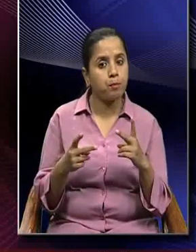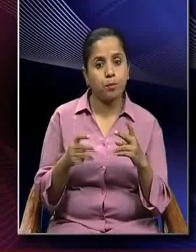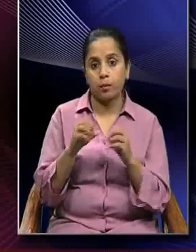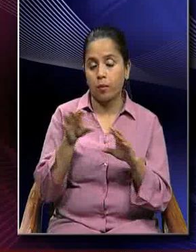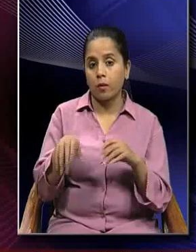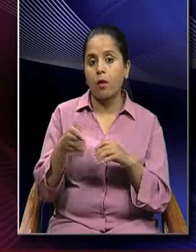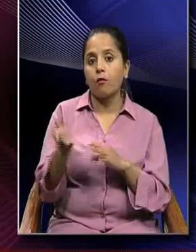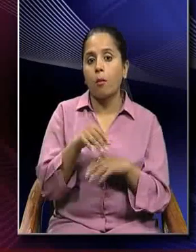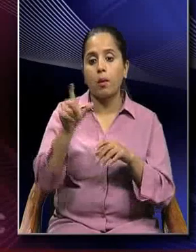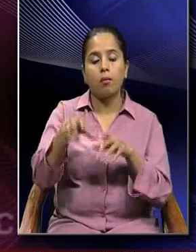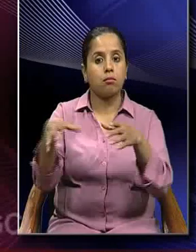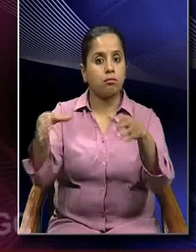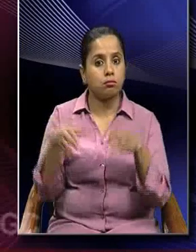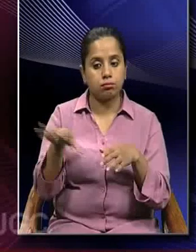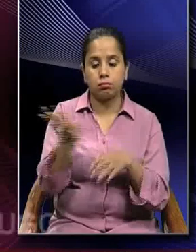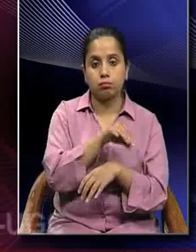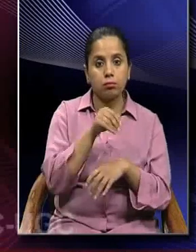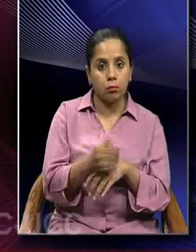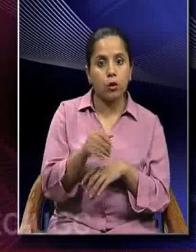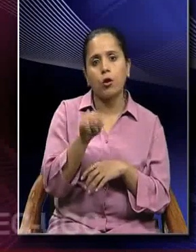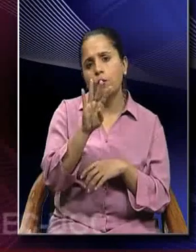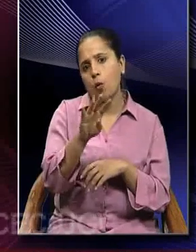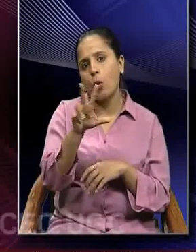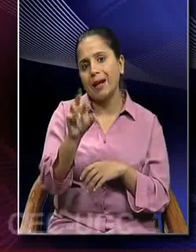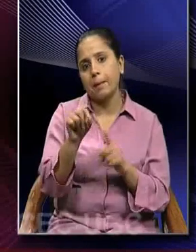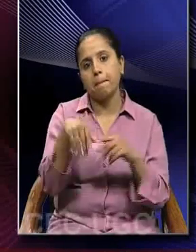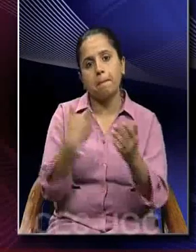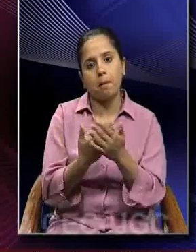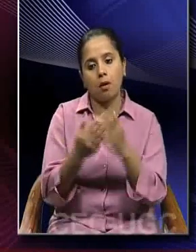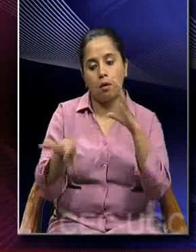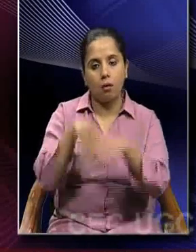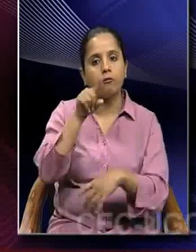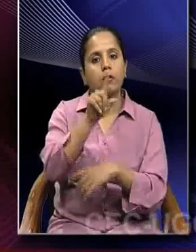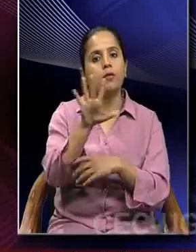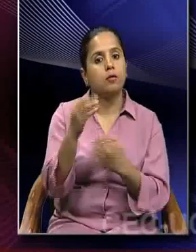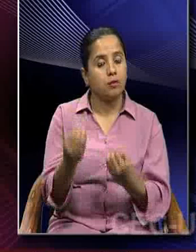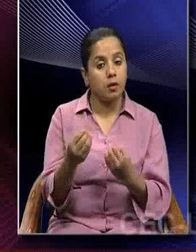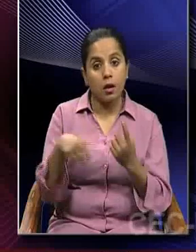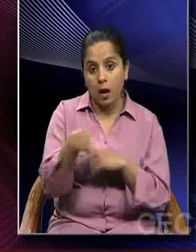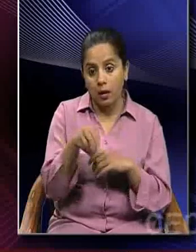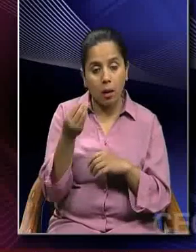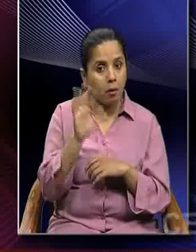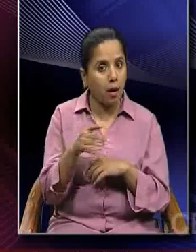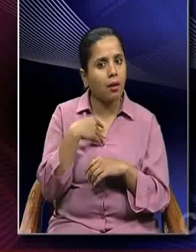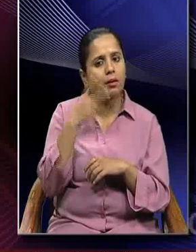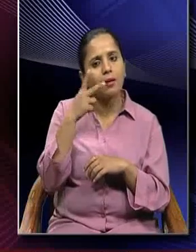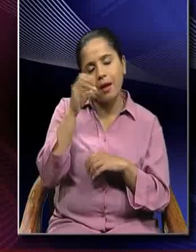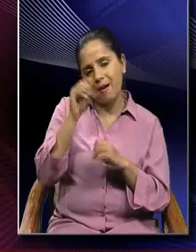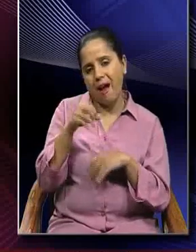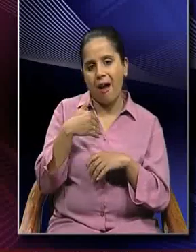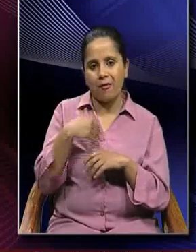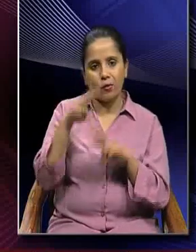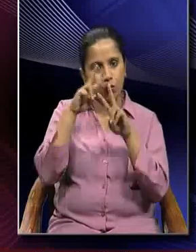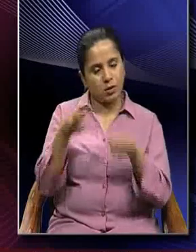randomly from a population of a total of 480 participants. There were hypotheses which were formulated, and